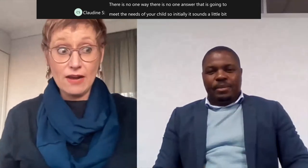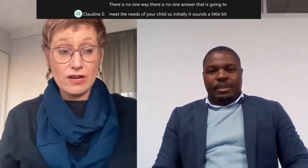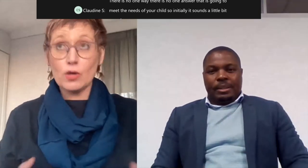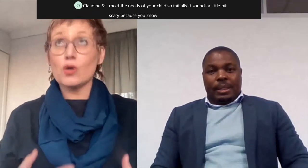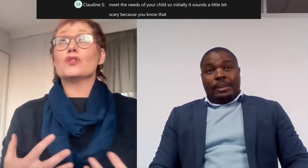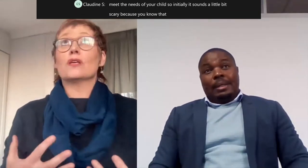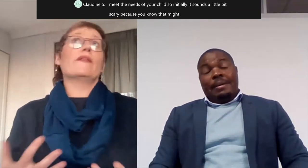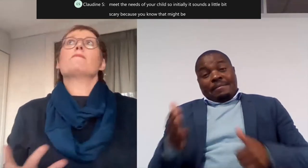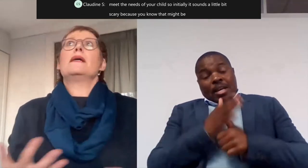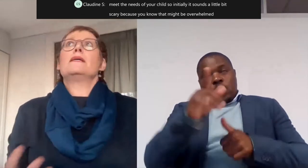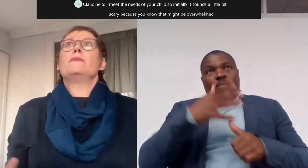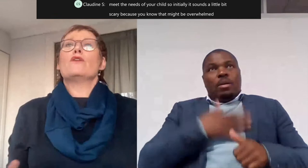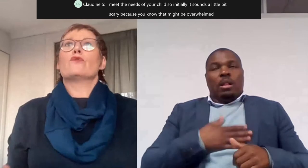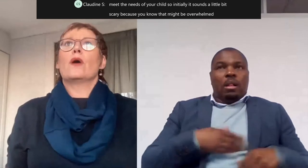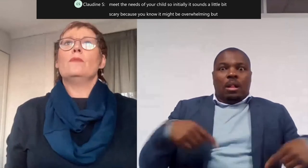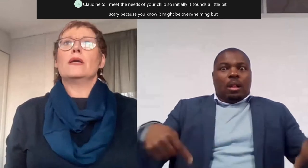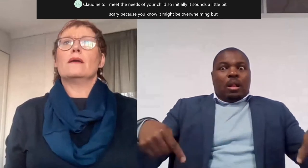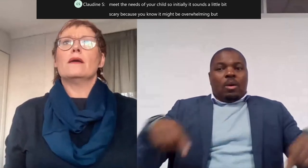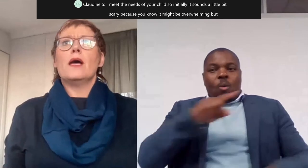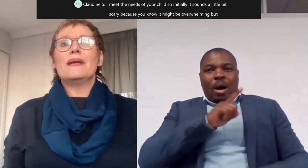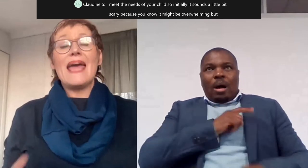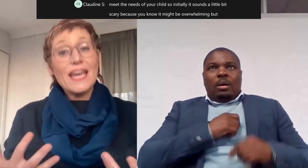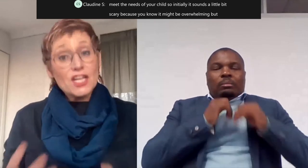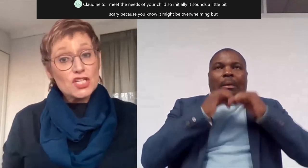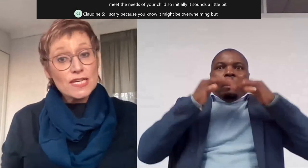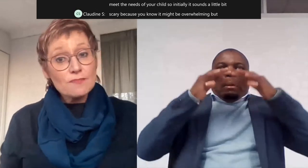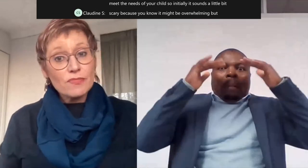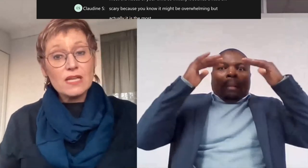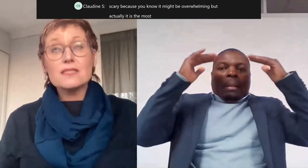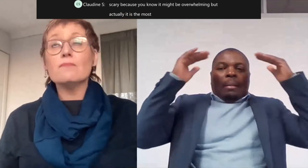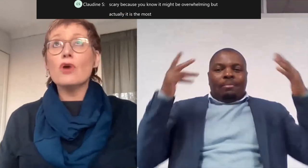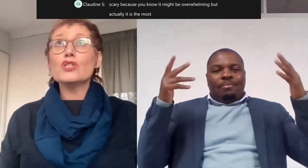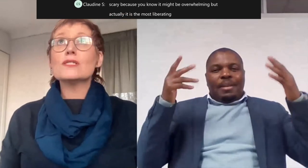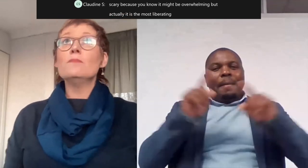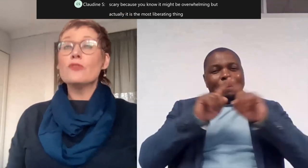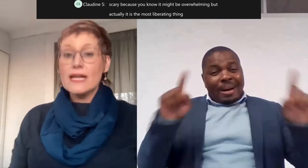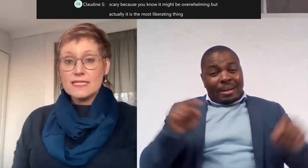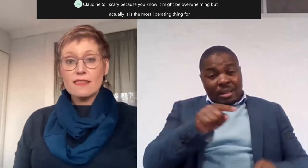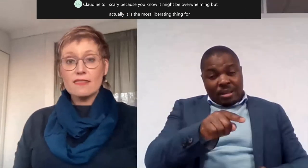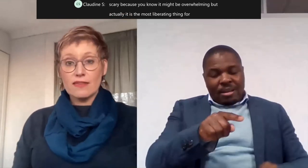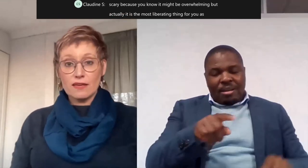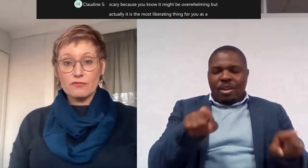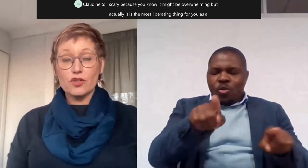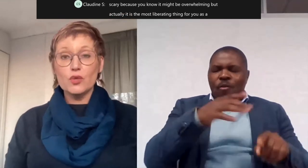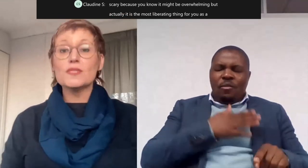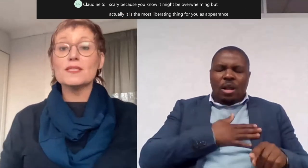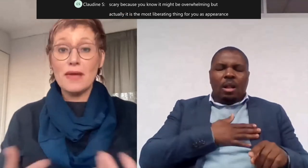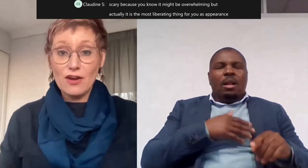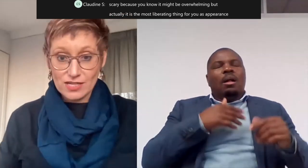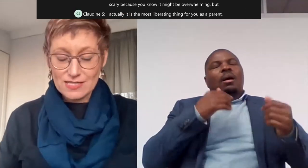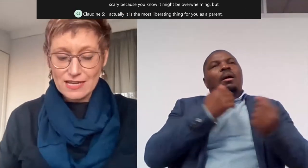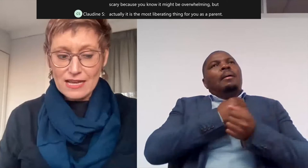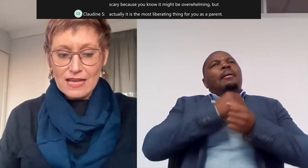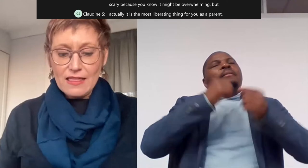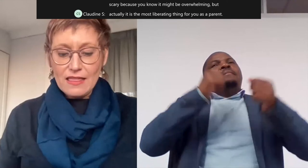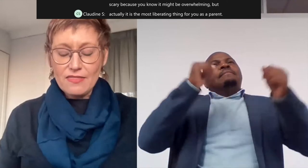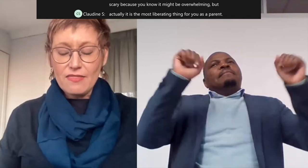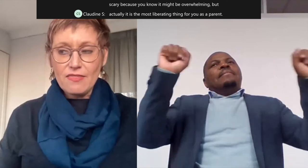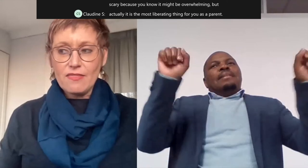bit scary because, you know, that might be overwhelming, but actually it is the most liberating thing for you as a